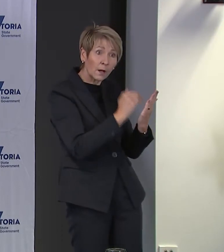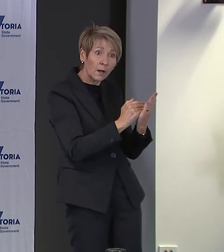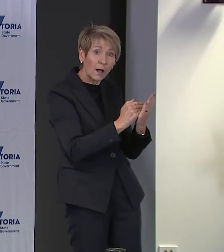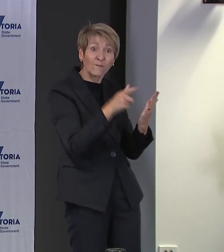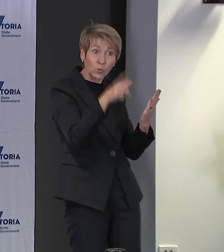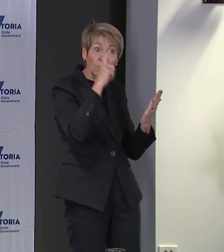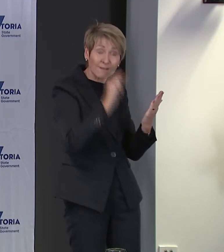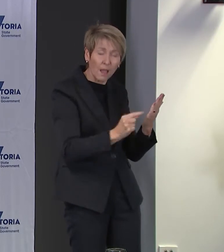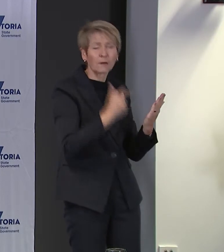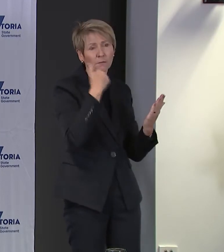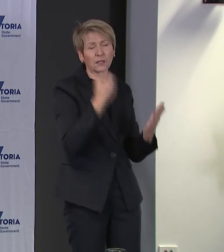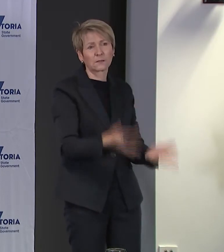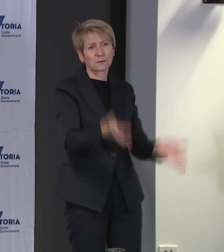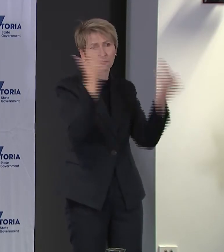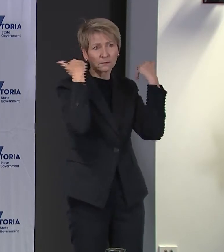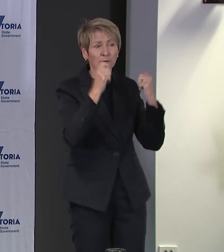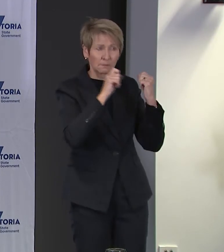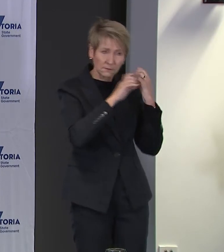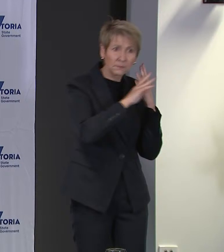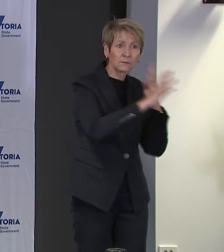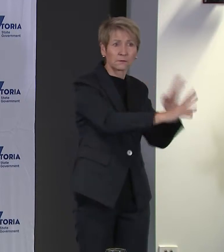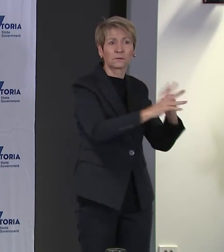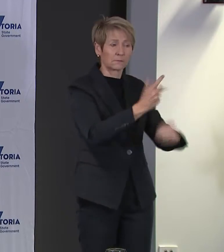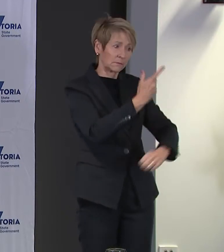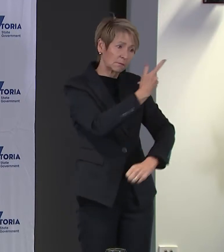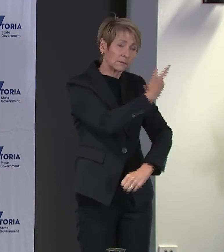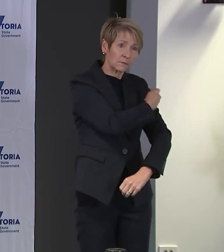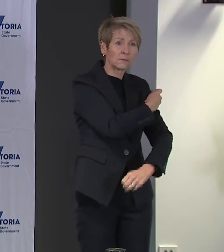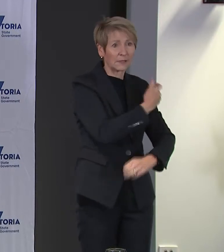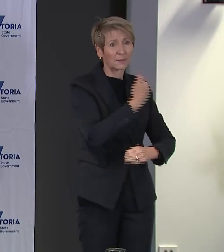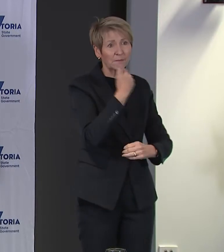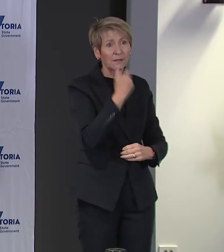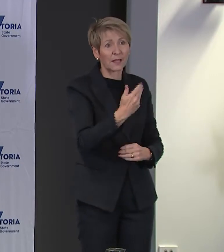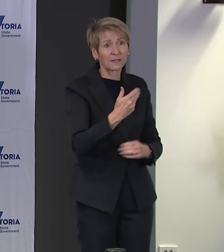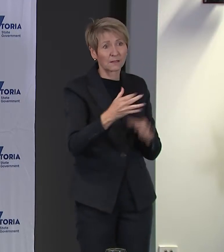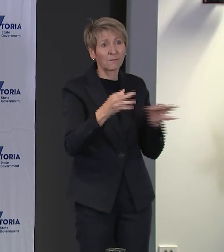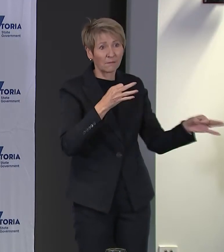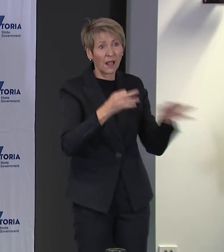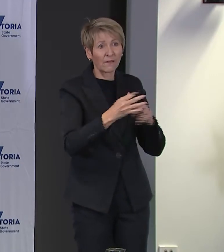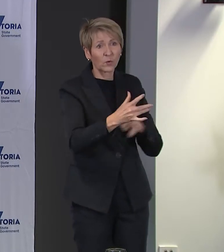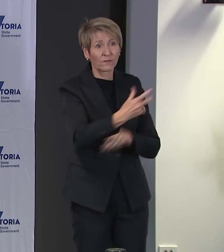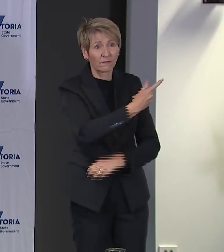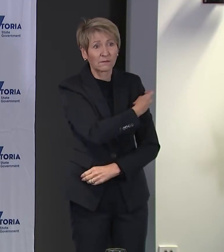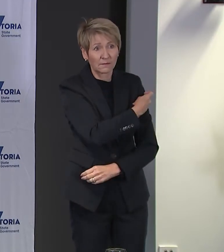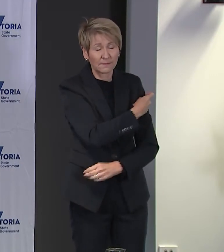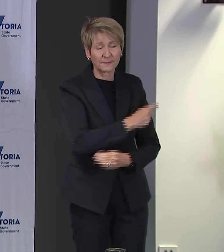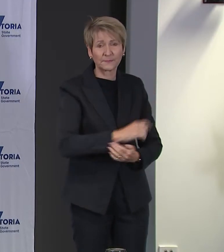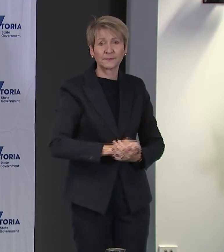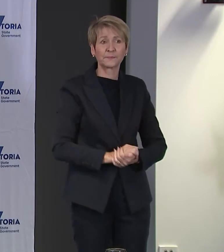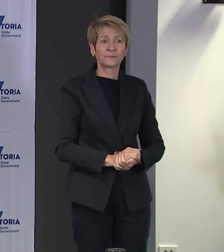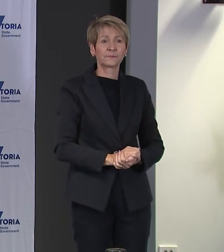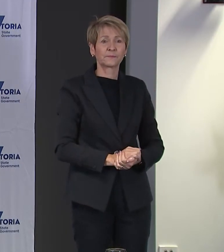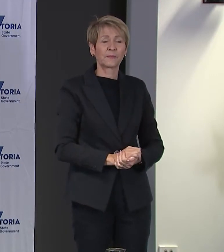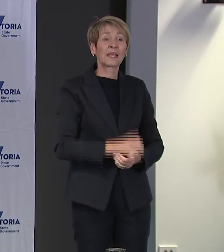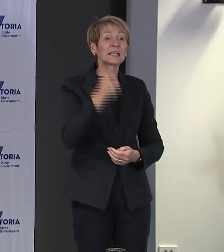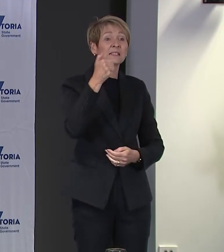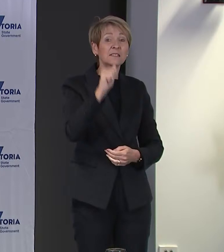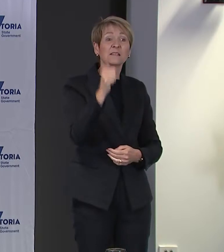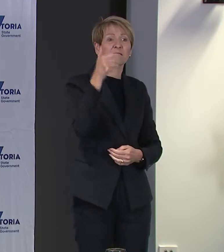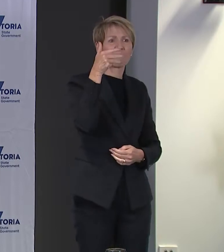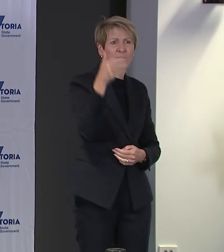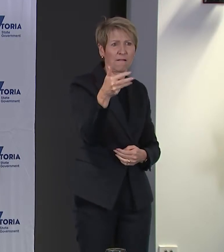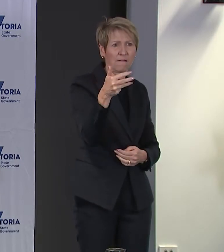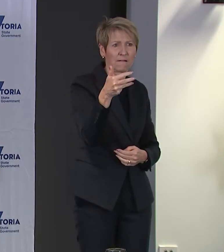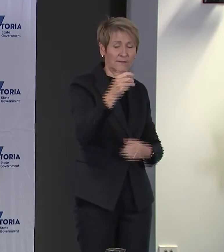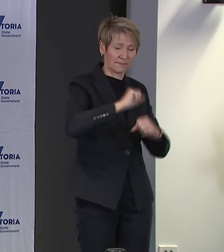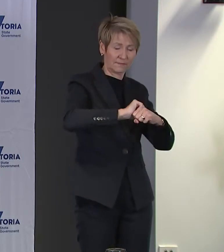then please come forward to get vaccinated and make it part of your plan over the coming days. We have 69 active cases